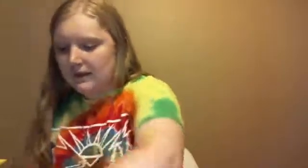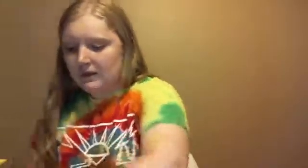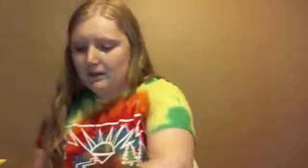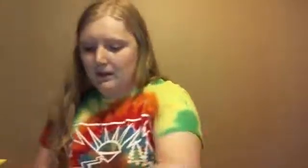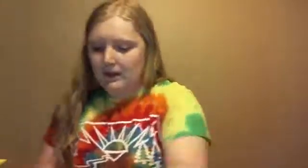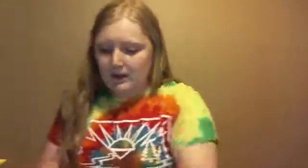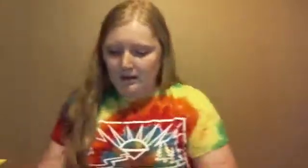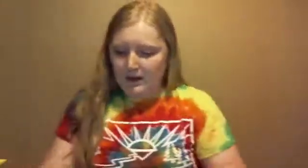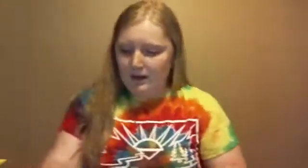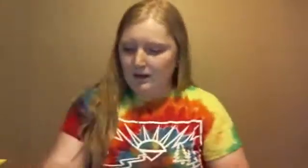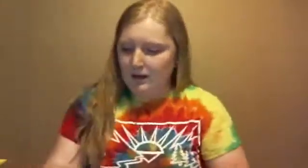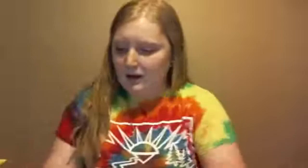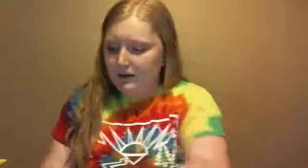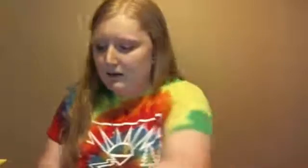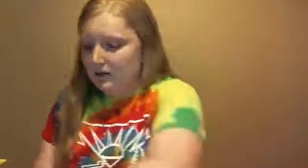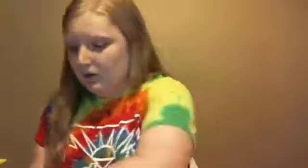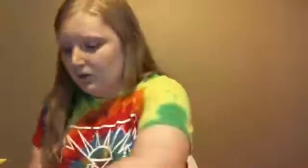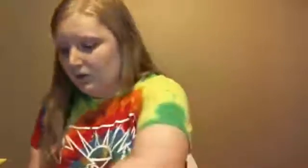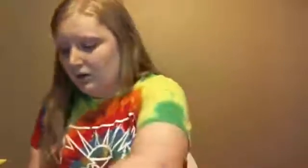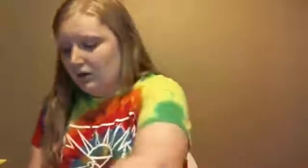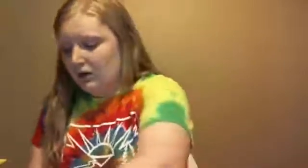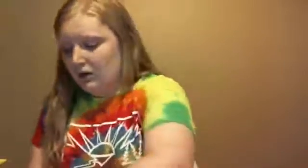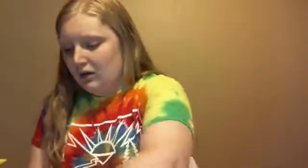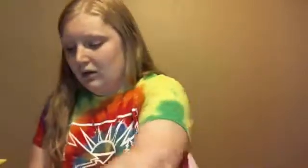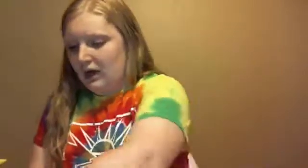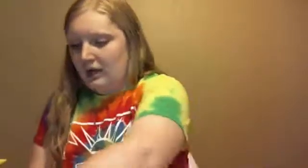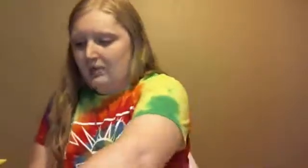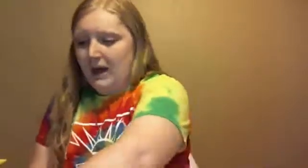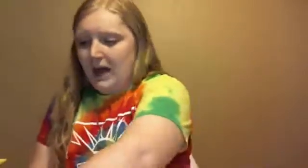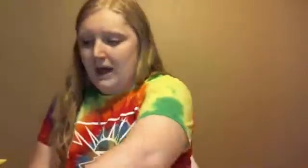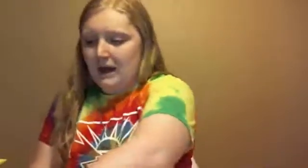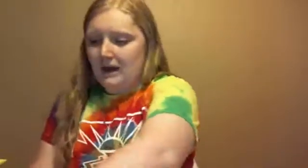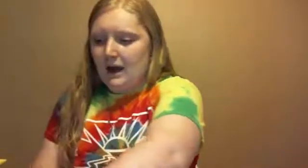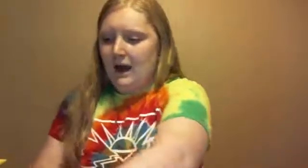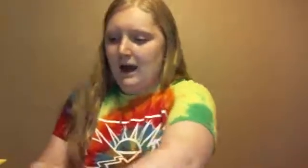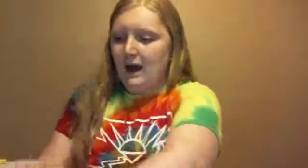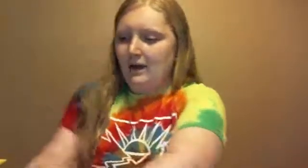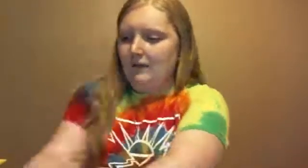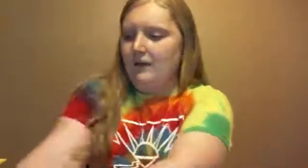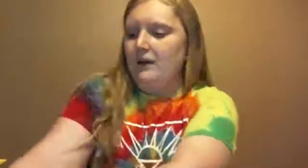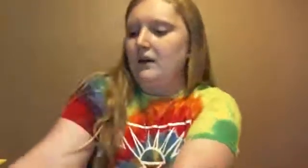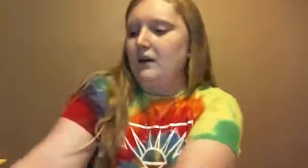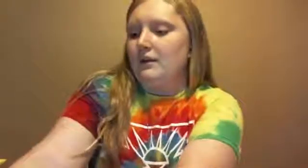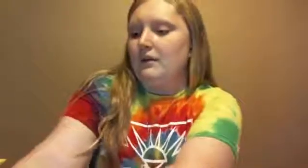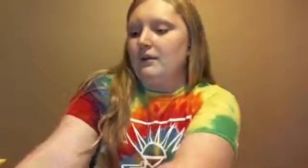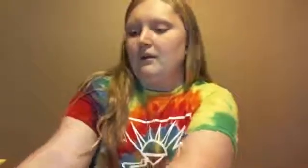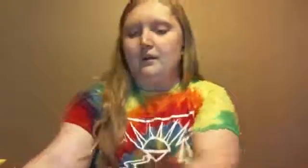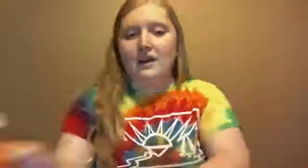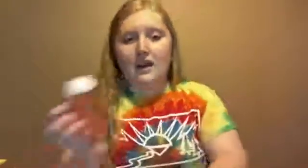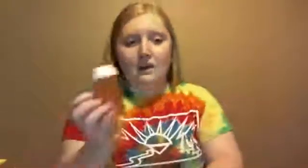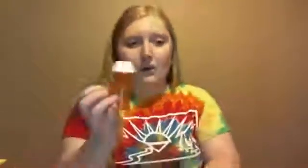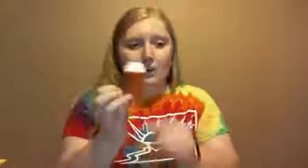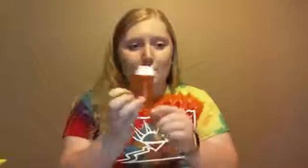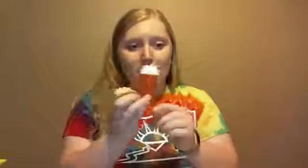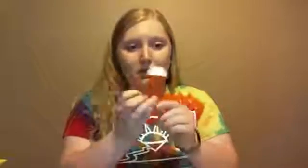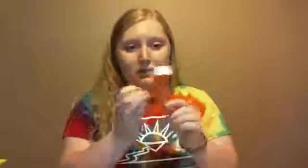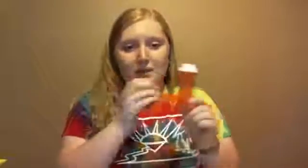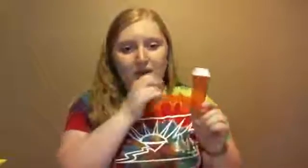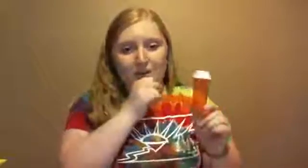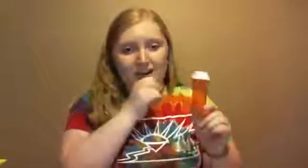of putting them into a bag, I have an orange pill bottle